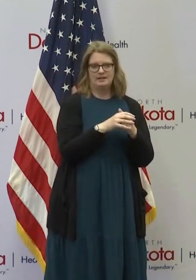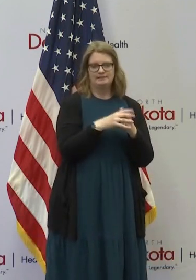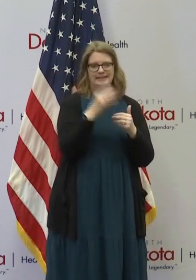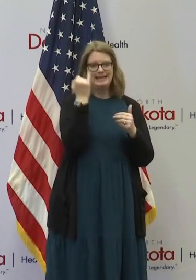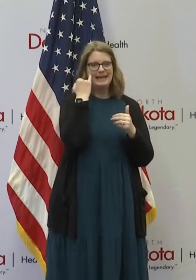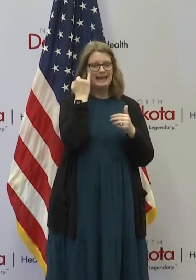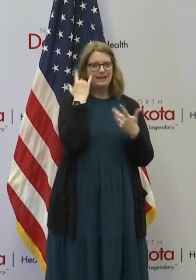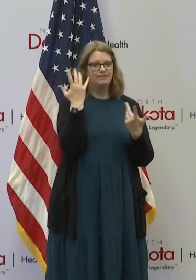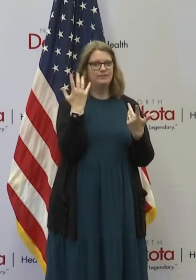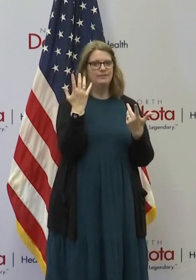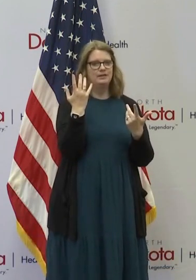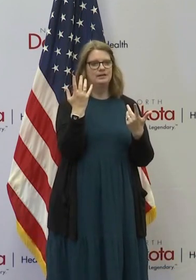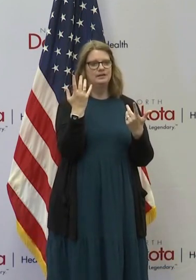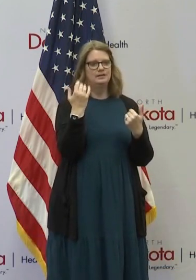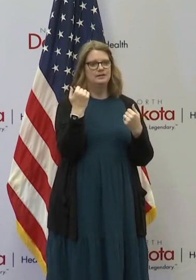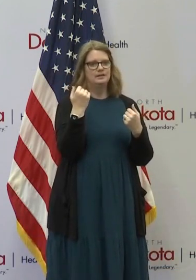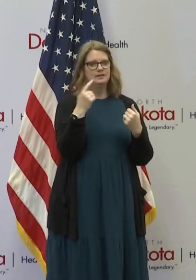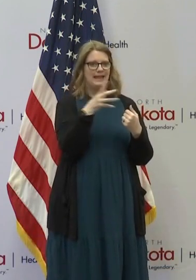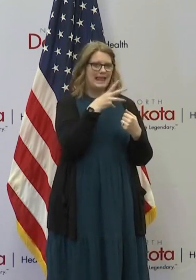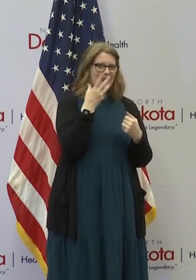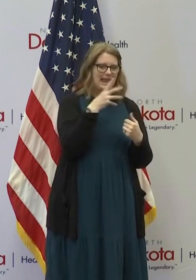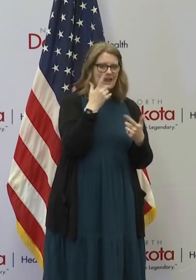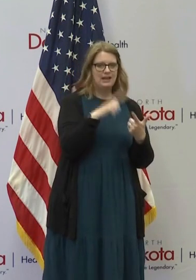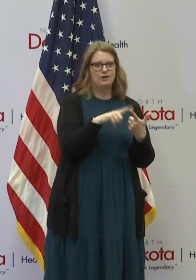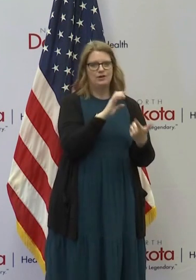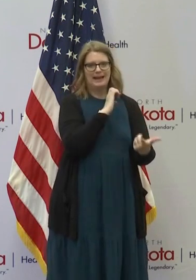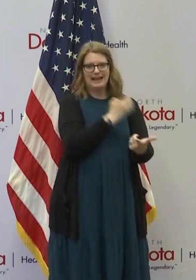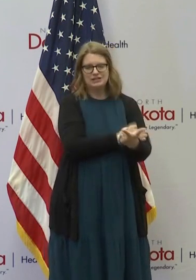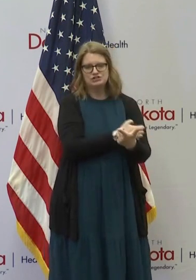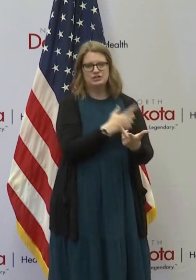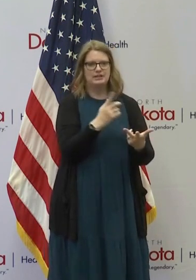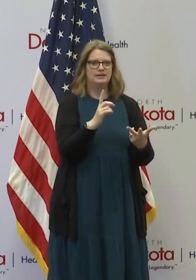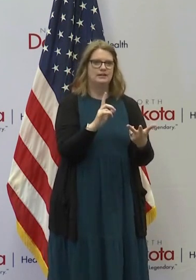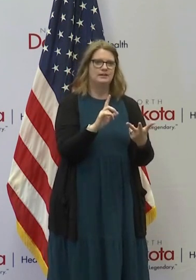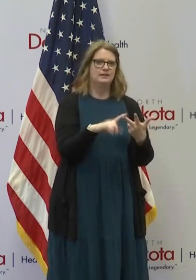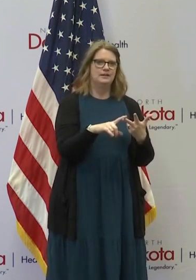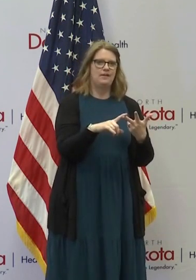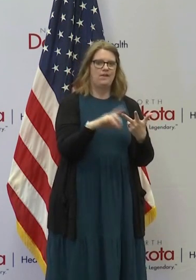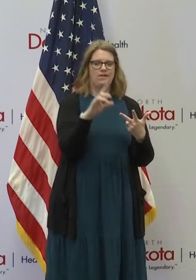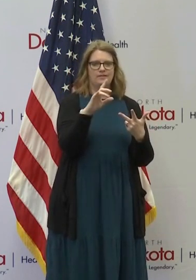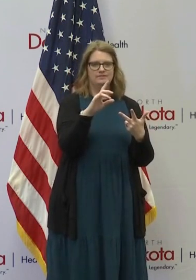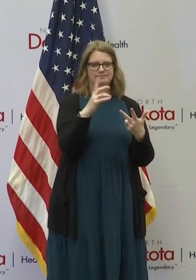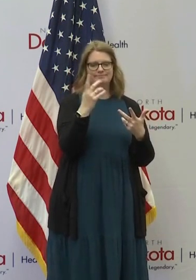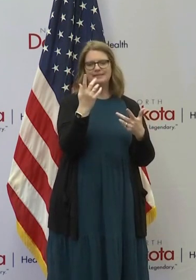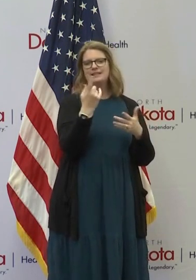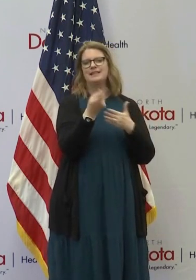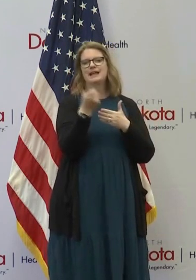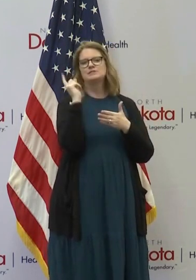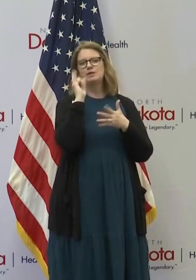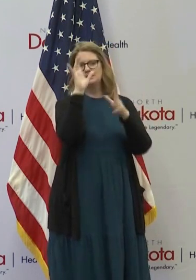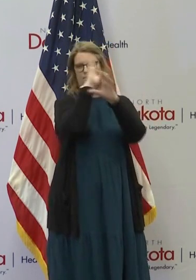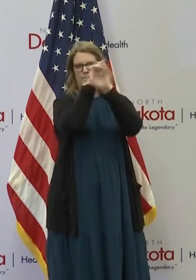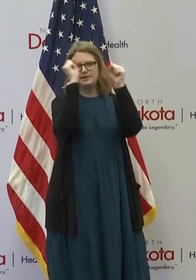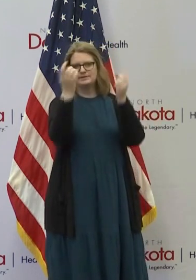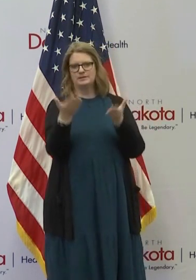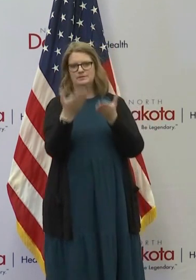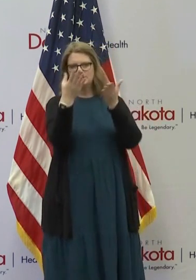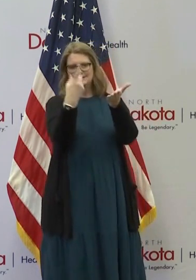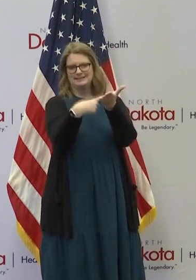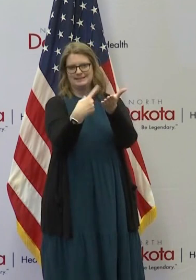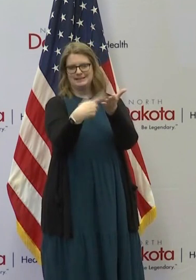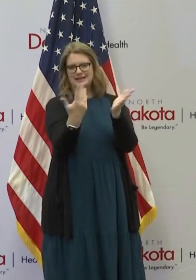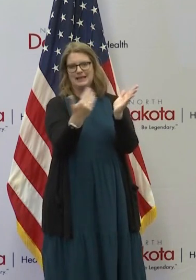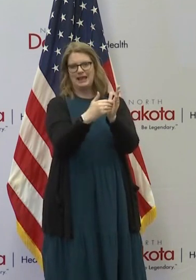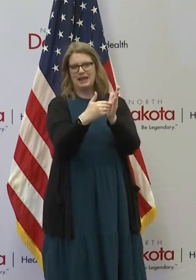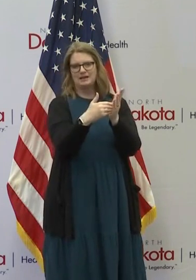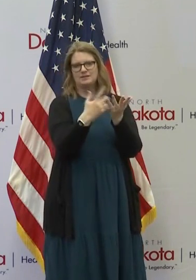whether you're in ag or energy, and I know exciting to see President brought it up last week, Wednesday. He brought it up yesterday during